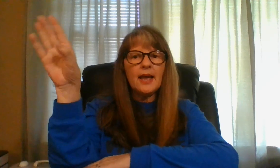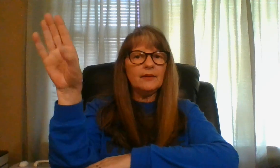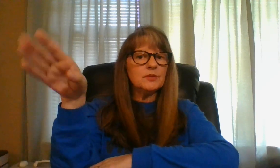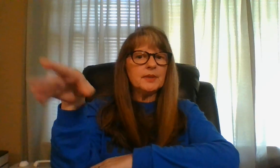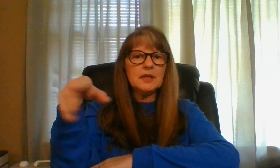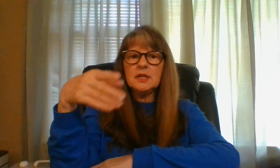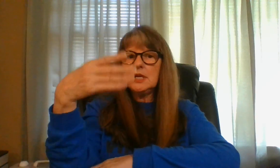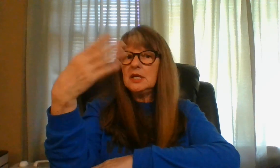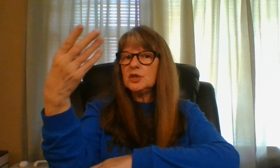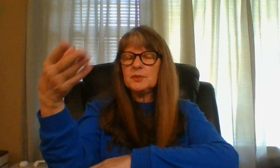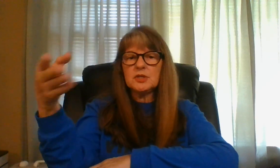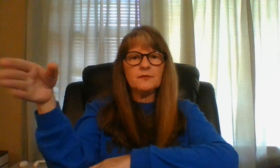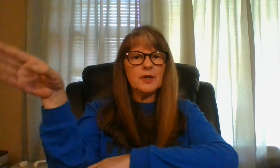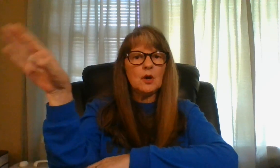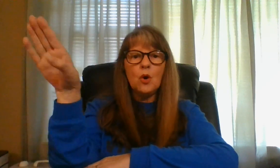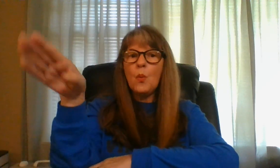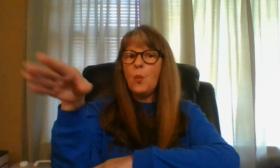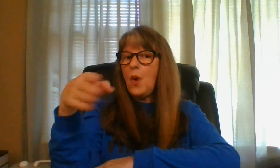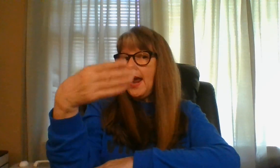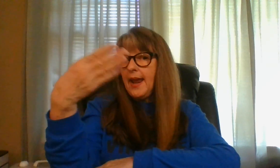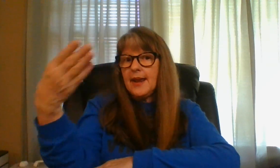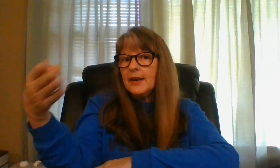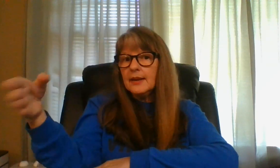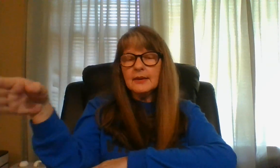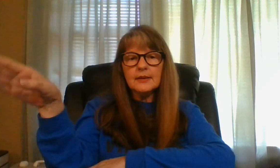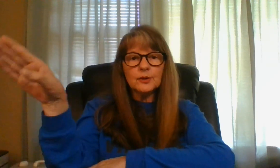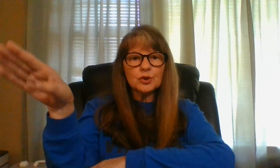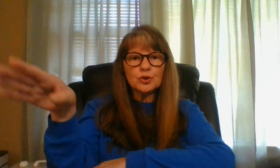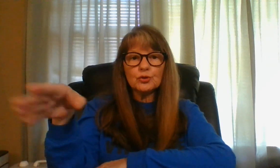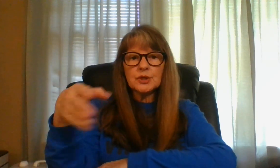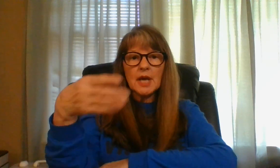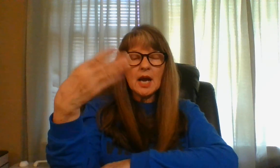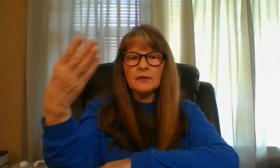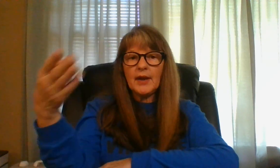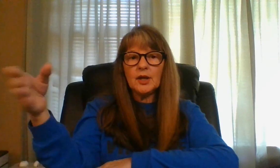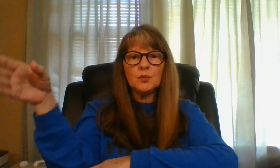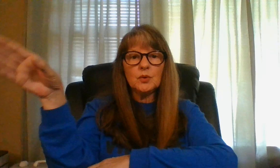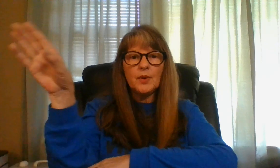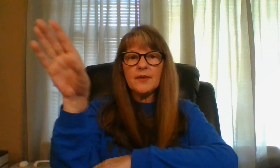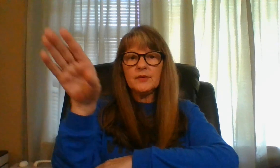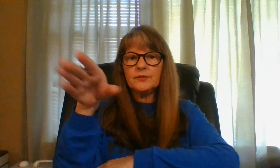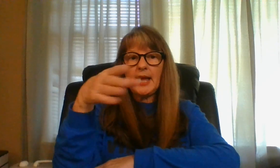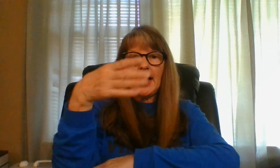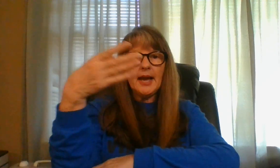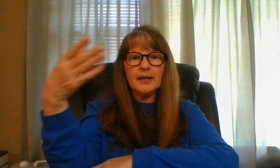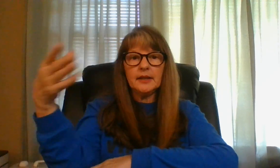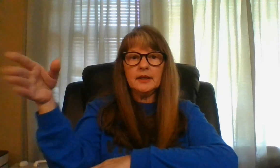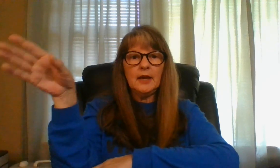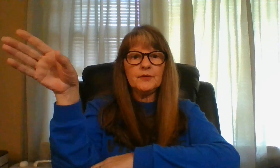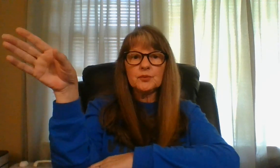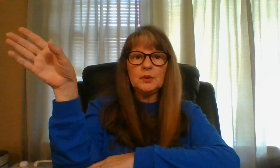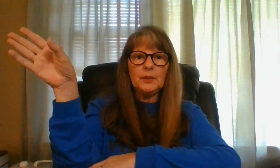have to be any specific way. It's just your style of how you would wave a flag. If it's really